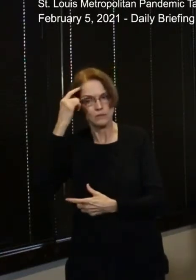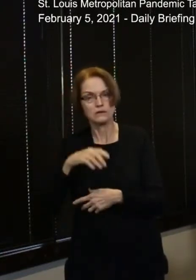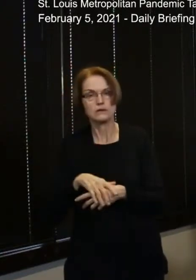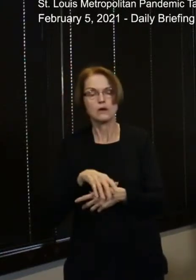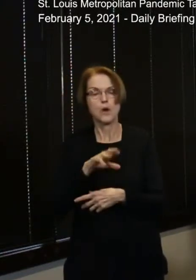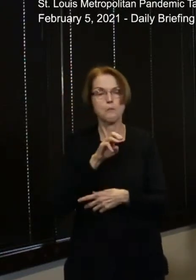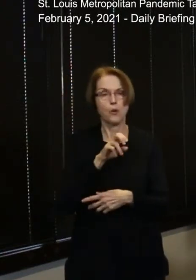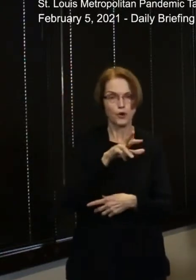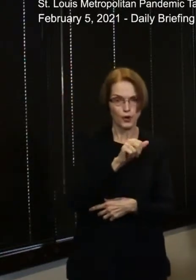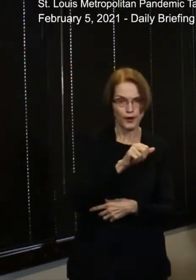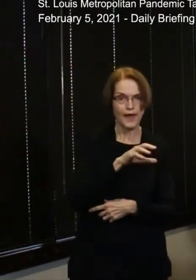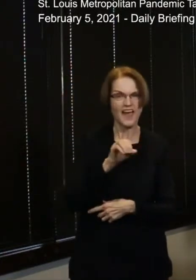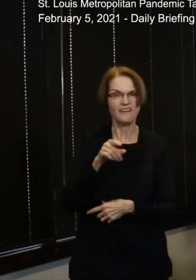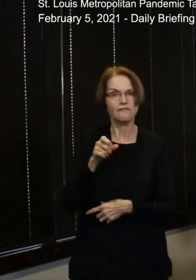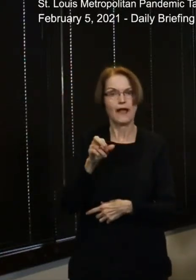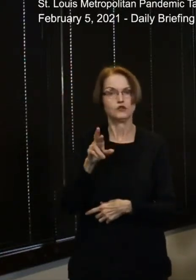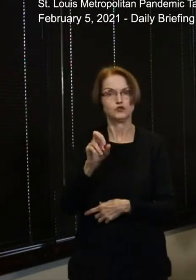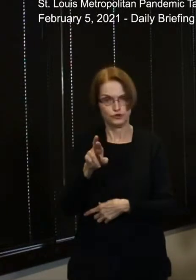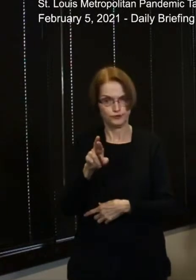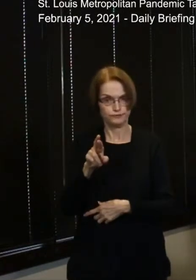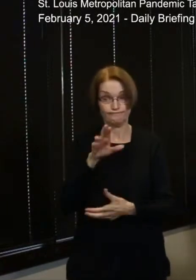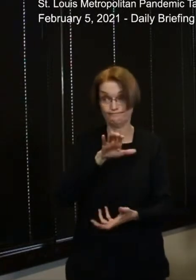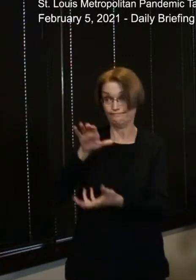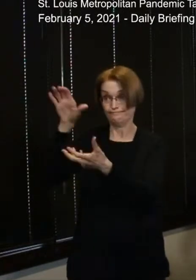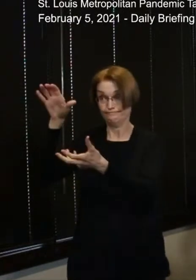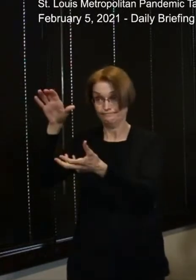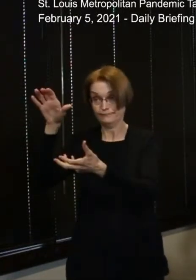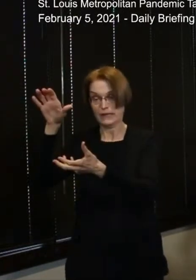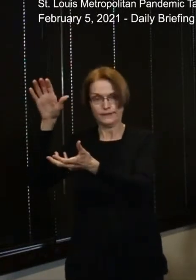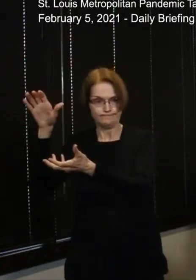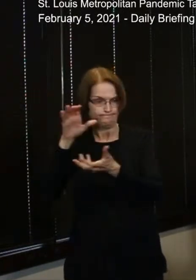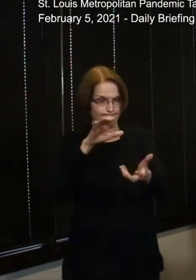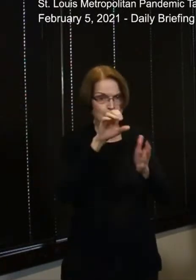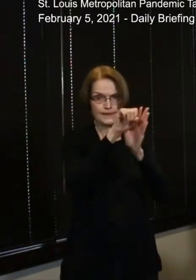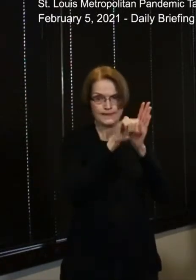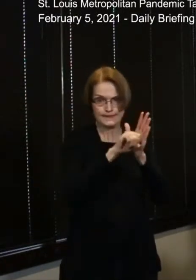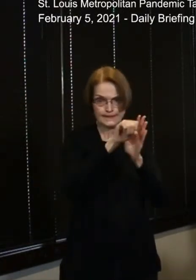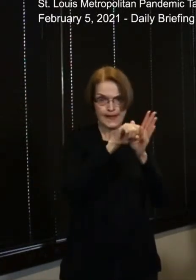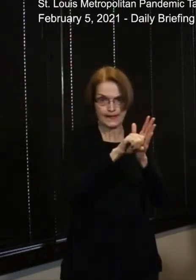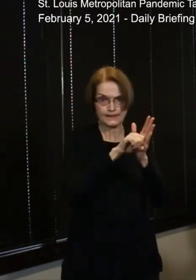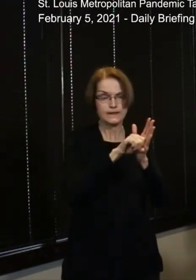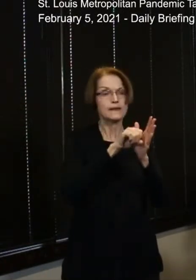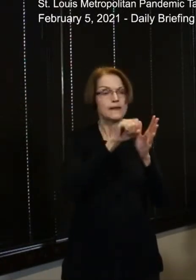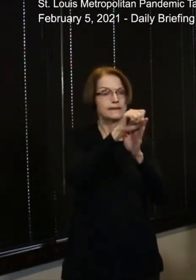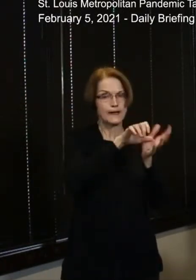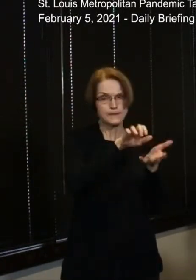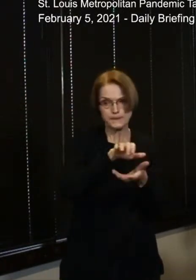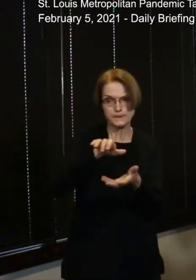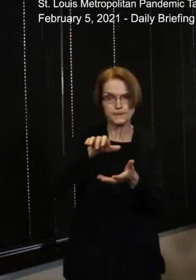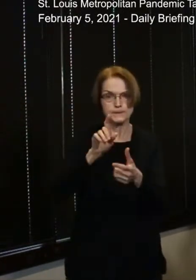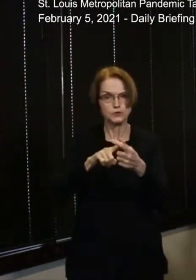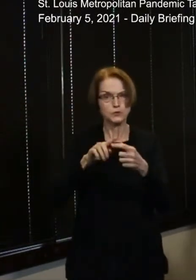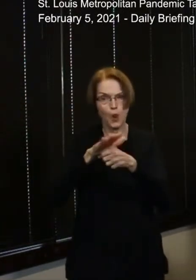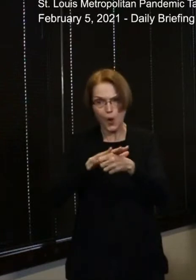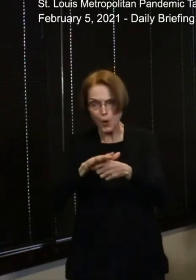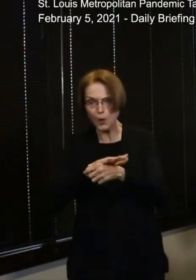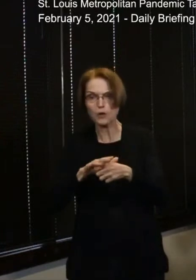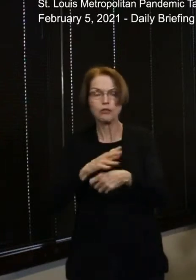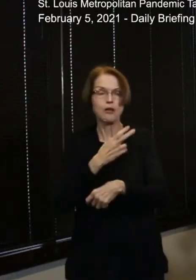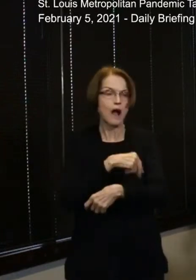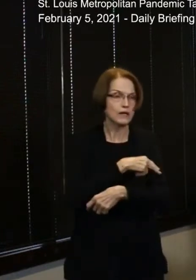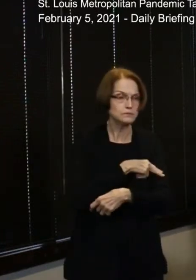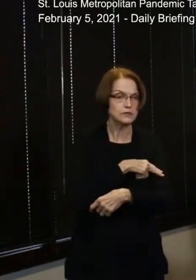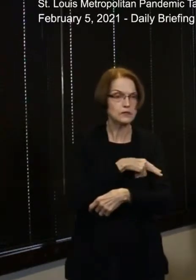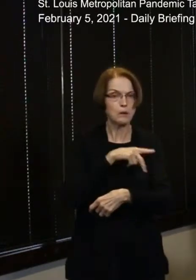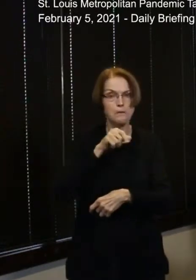Moderna. The state then allocates this down to the local levels. That includes hospitals, local public